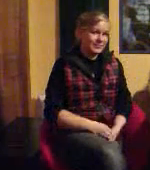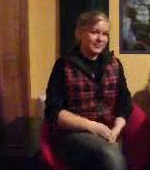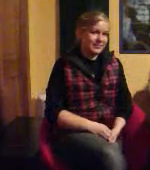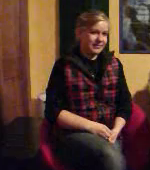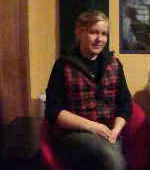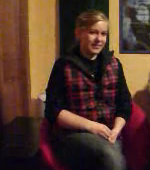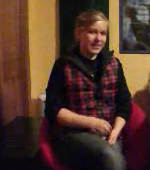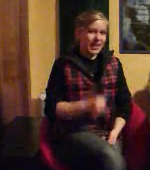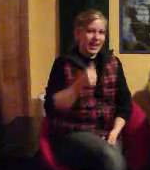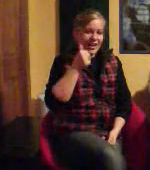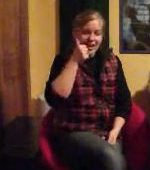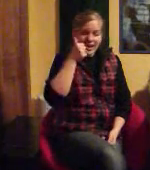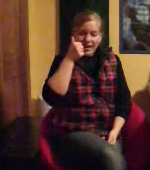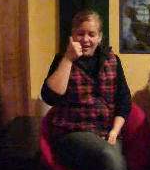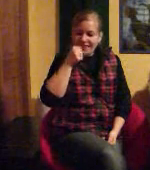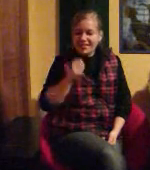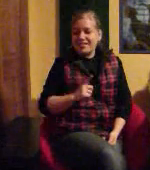She was bigger than her dog.